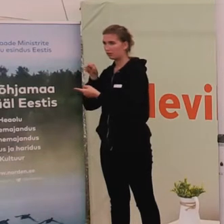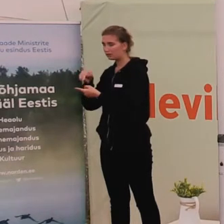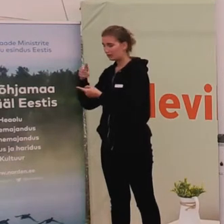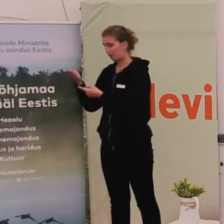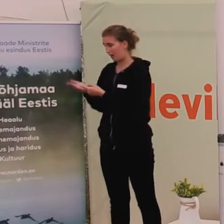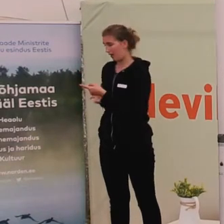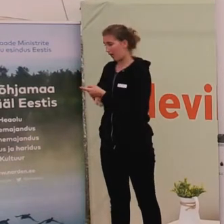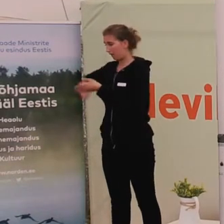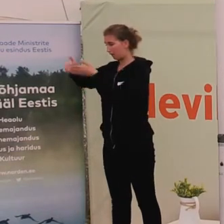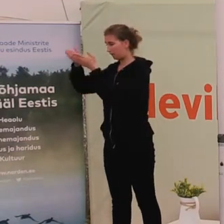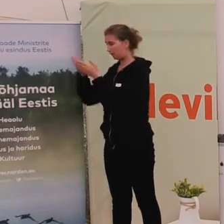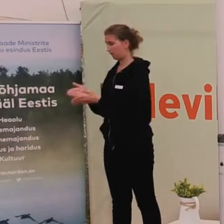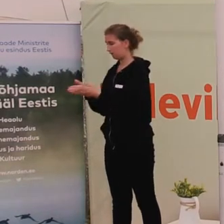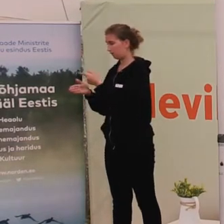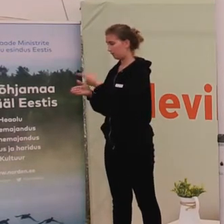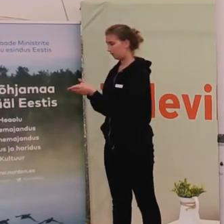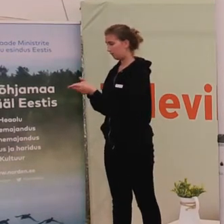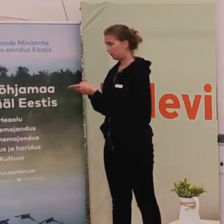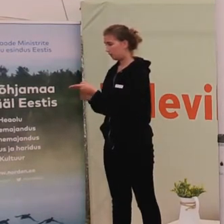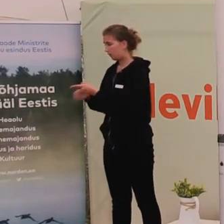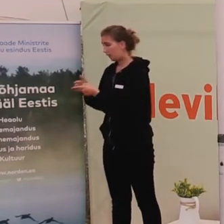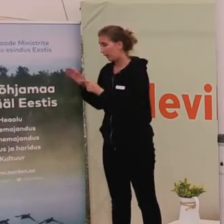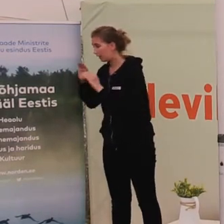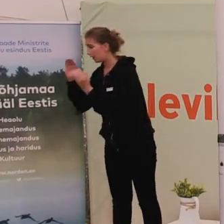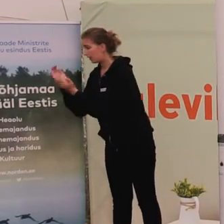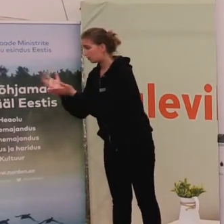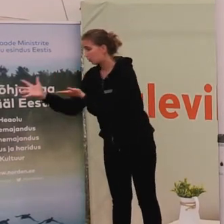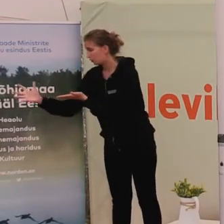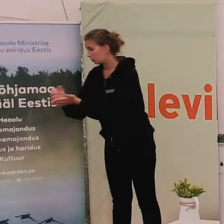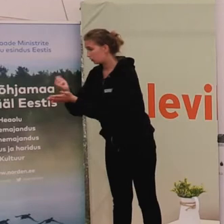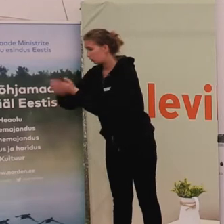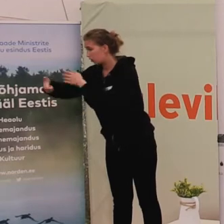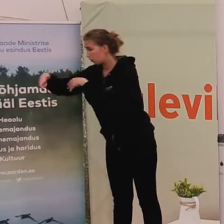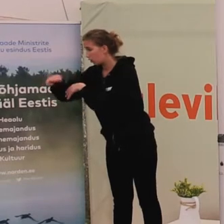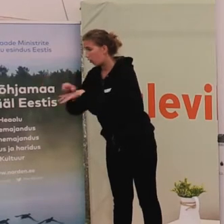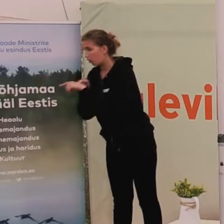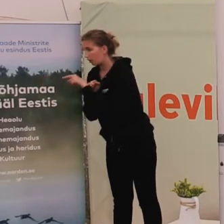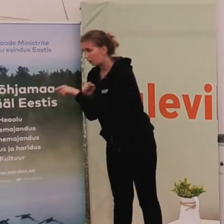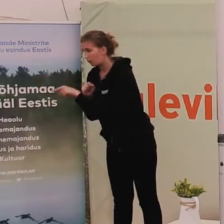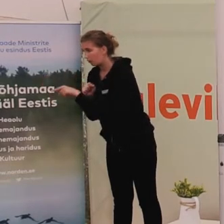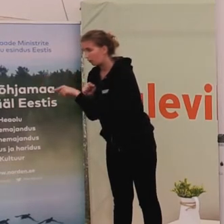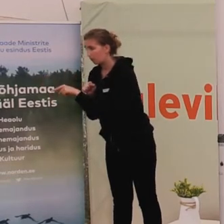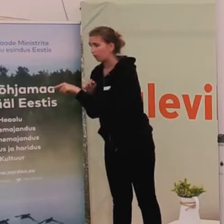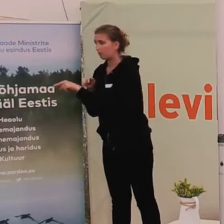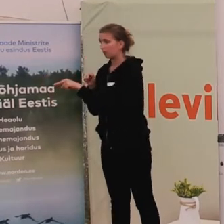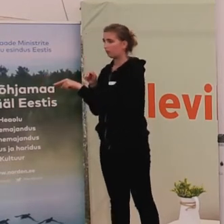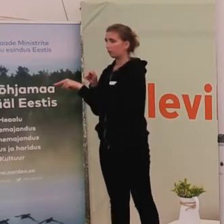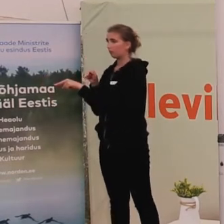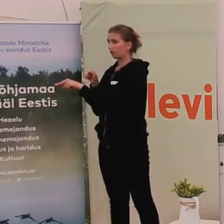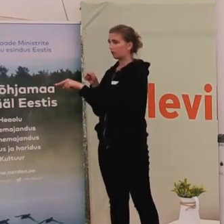thing who gets more from environment and lets from other side